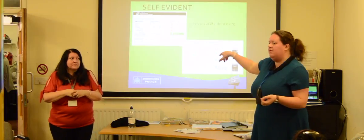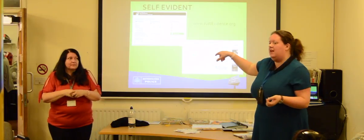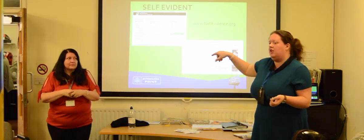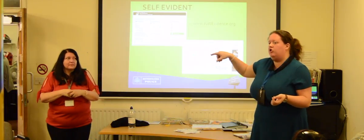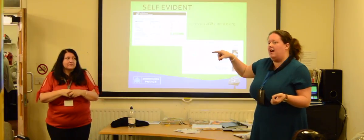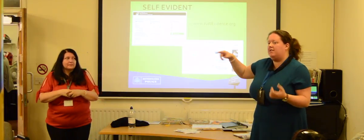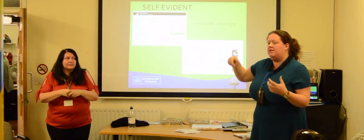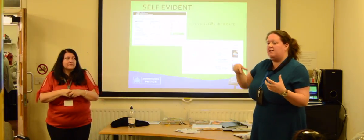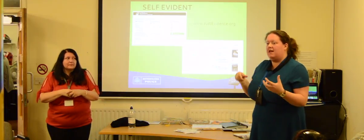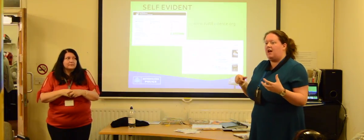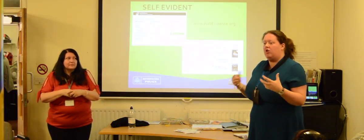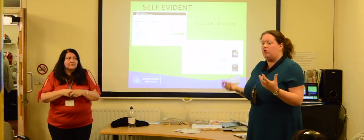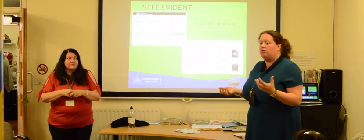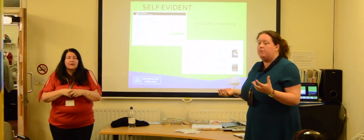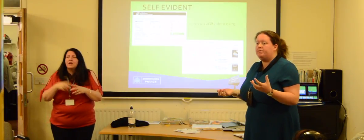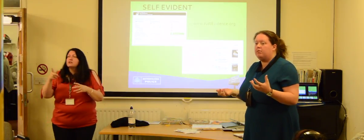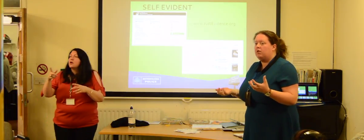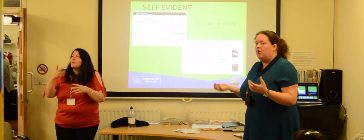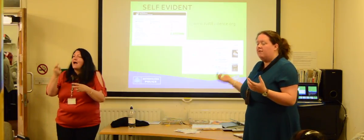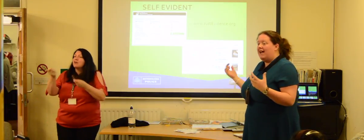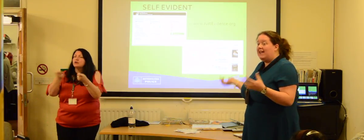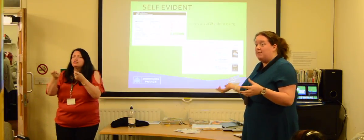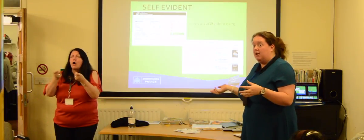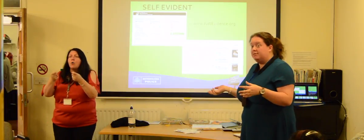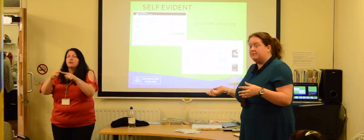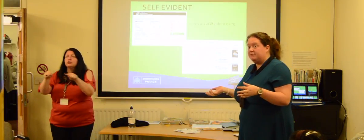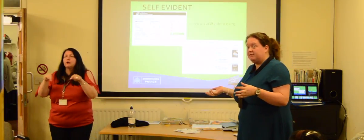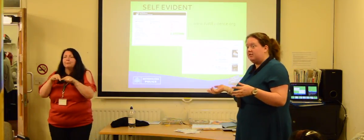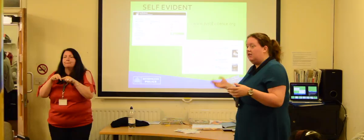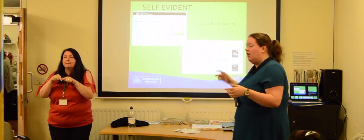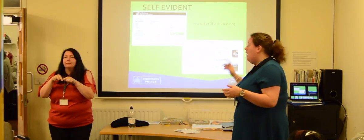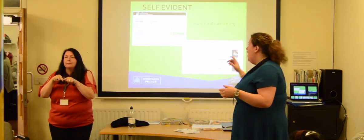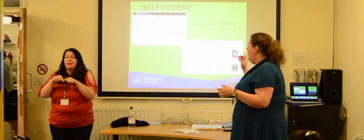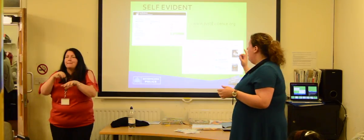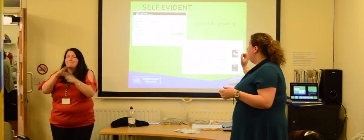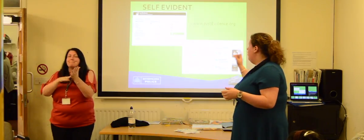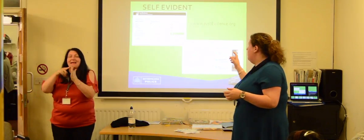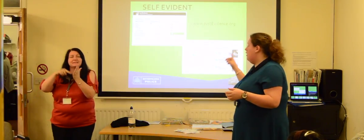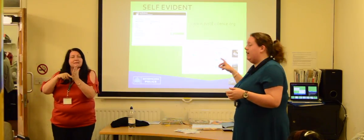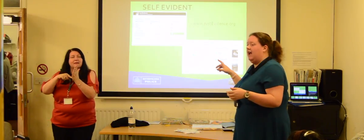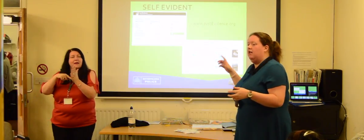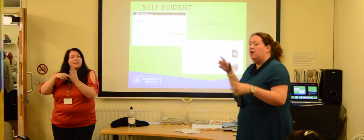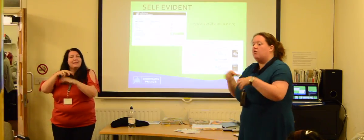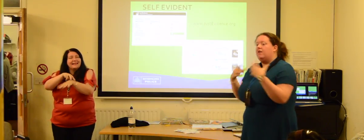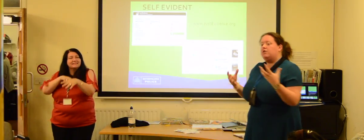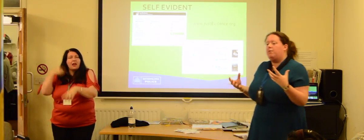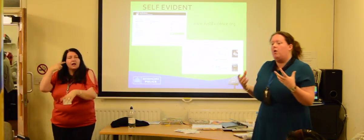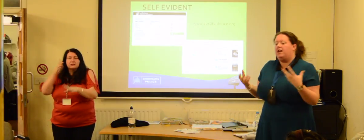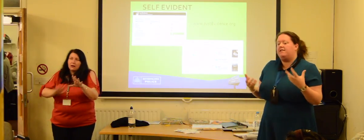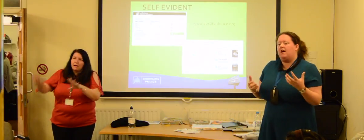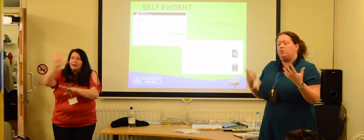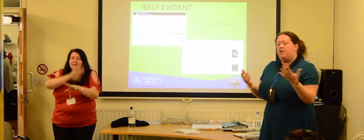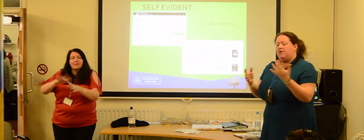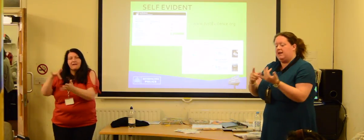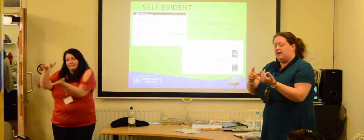reports are sent into our CCC, our control room, via email, and our controllers log in, read the report